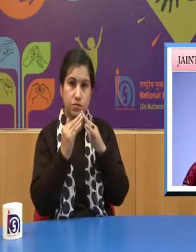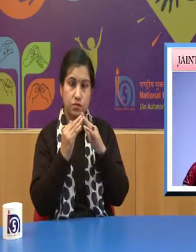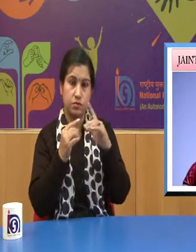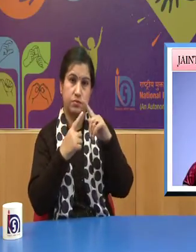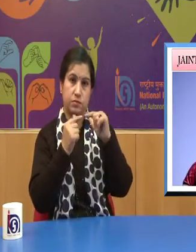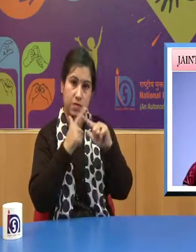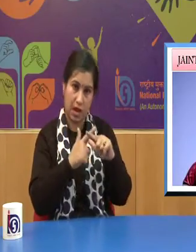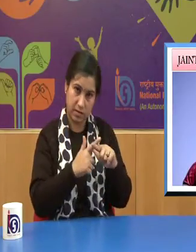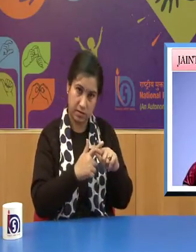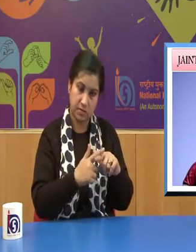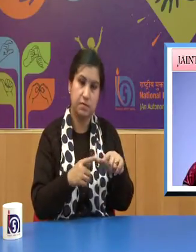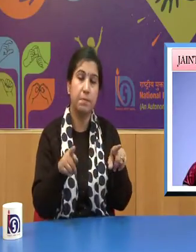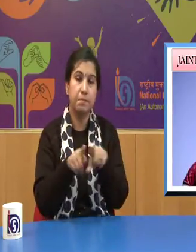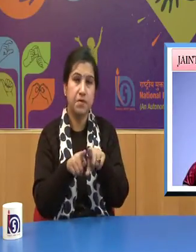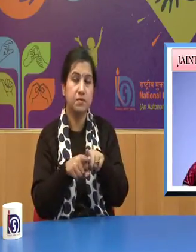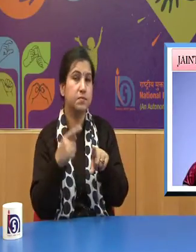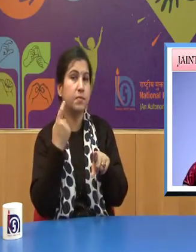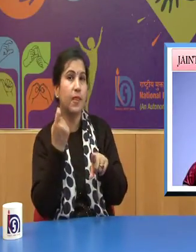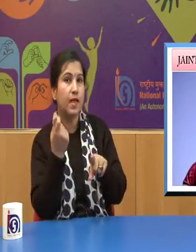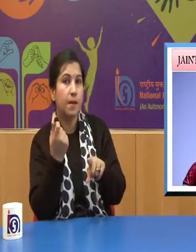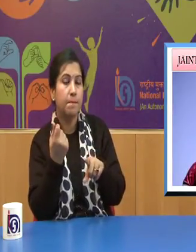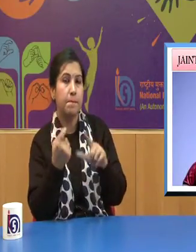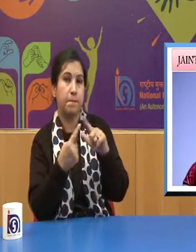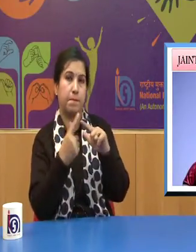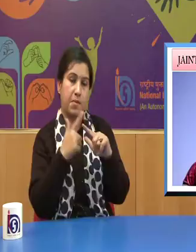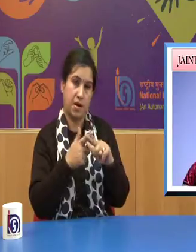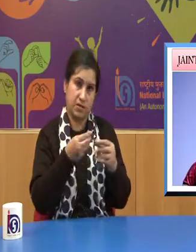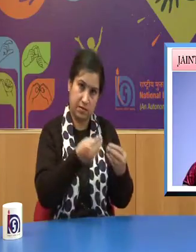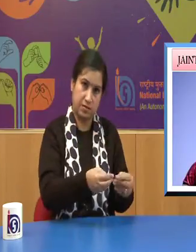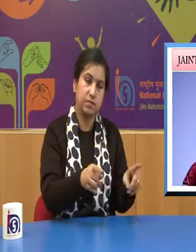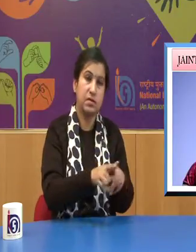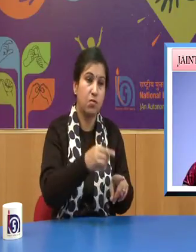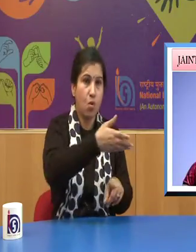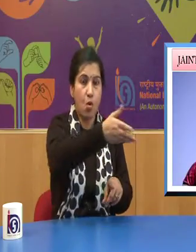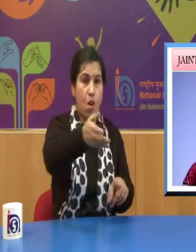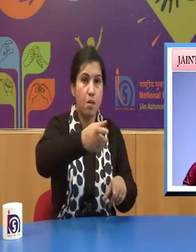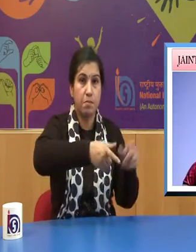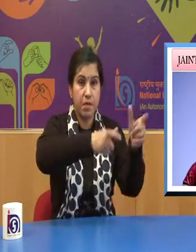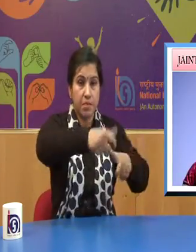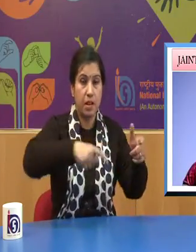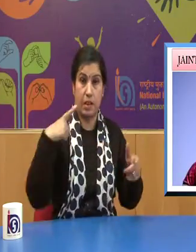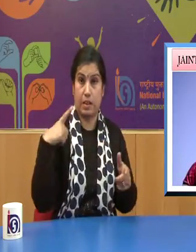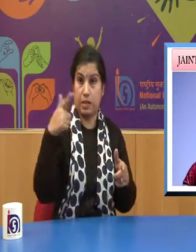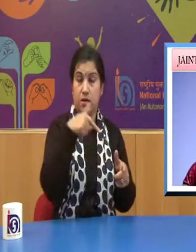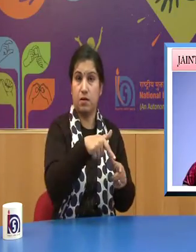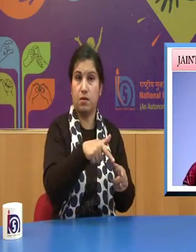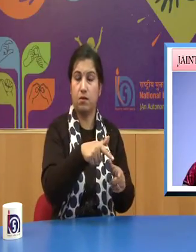The tribal leaders were punished and killed, and also the revolt was ended.